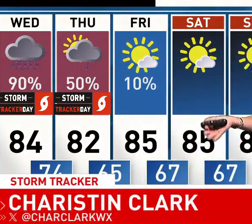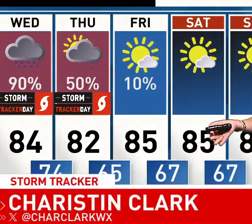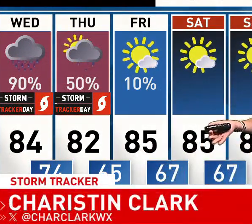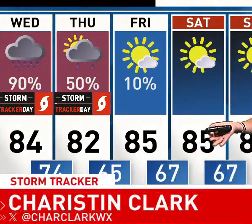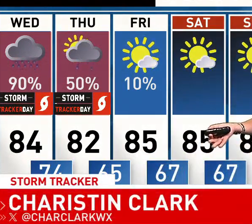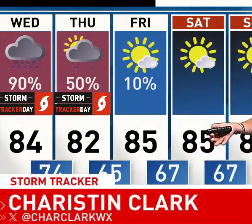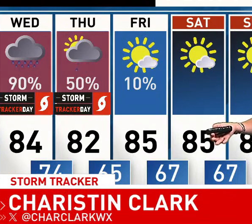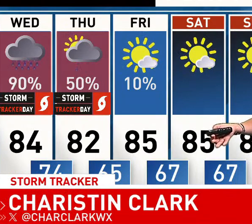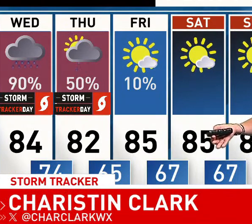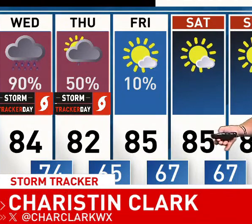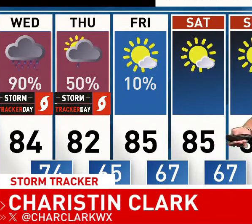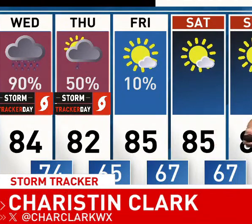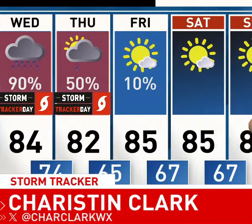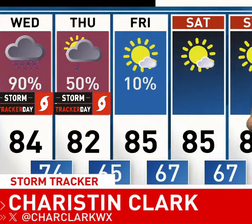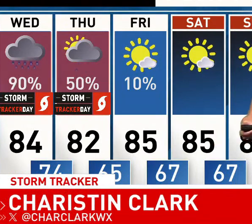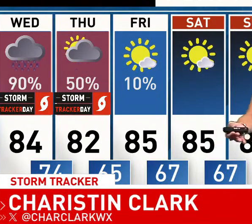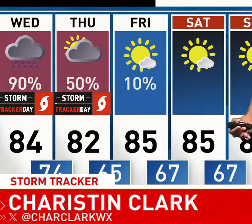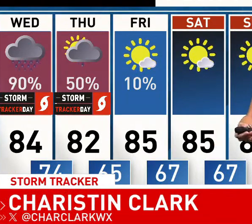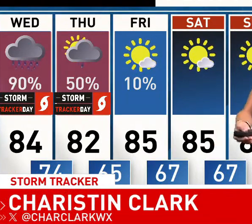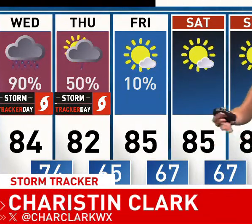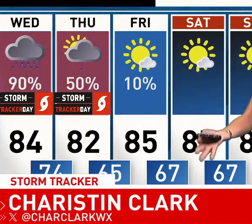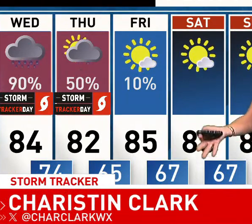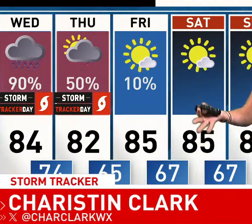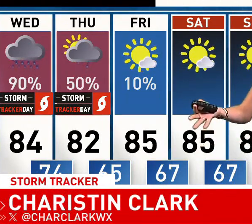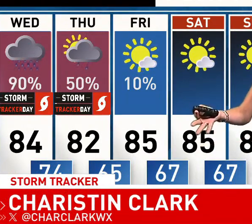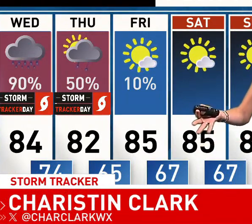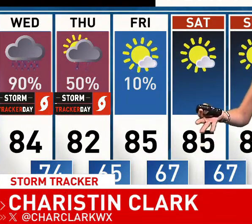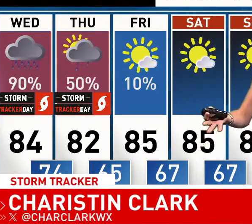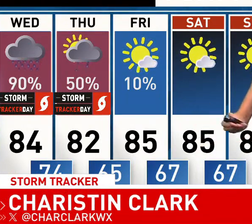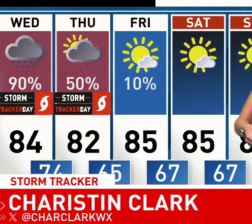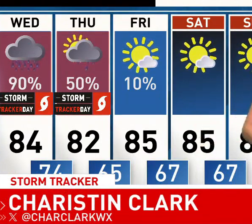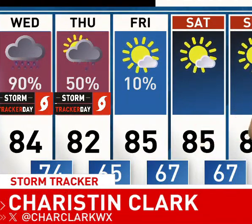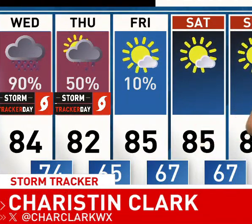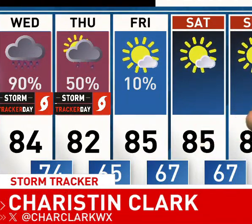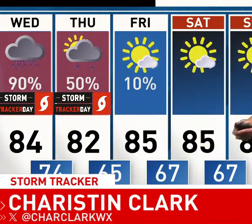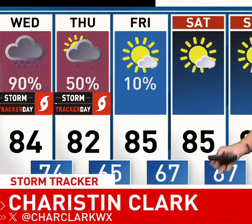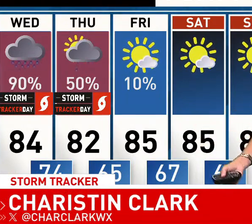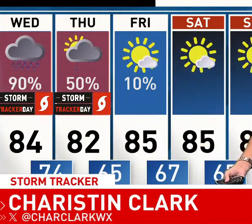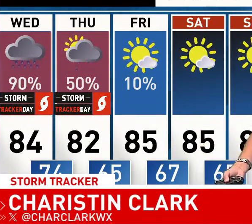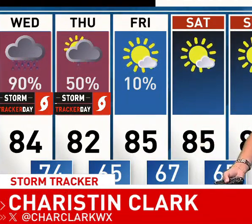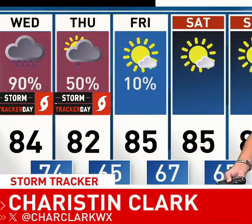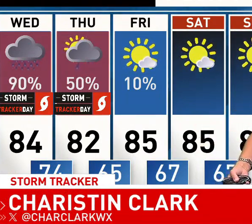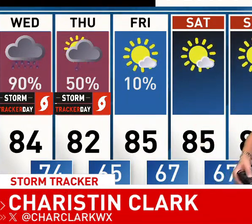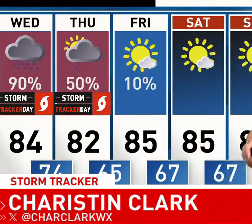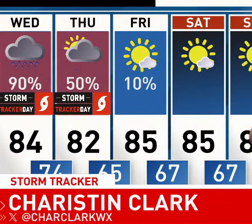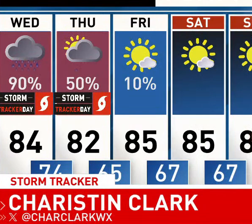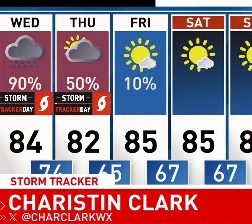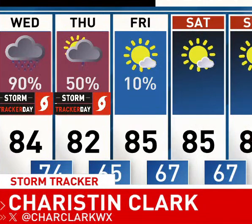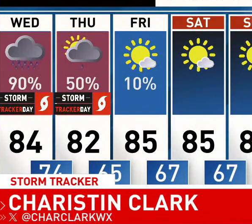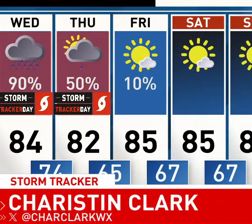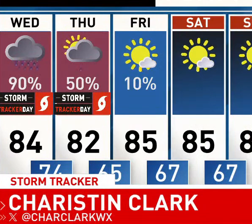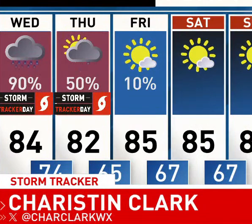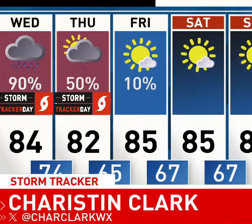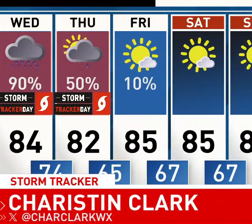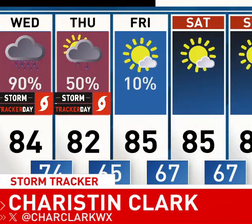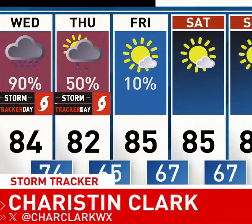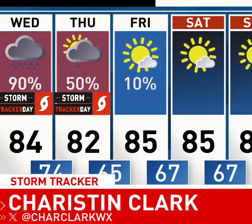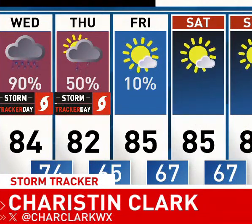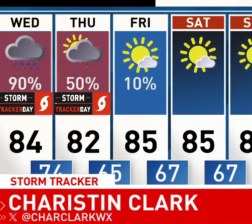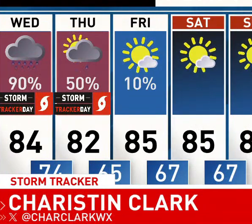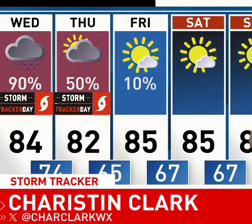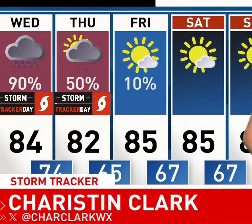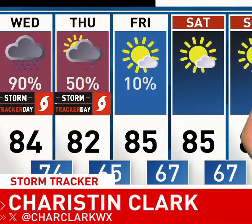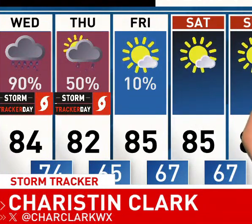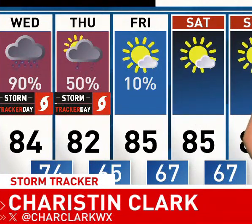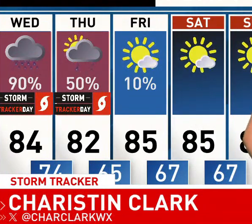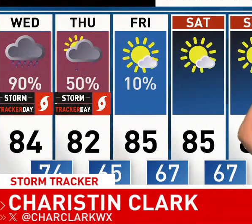Where we typically see that flooding, right? You can expect that water to come up. Move your car to higher ground. There are going to be 6